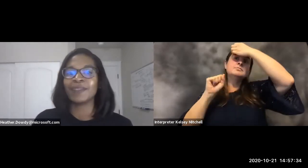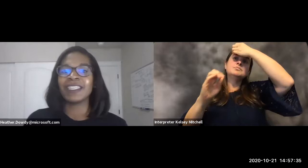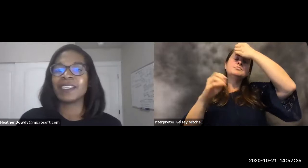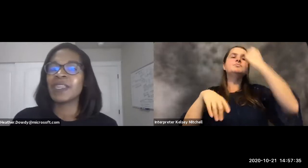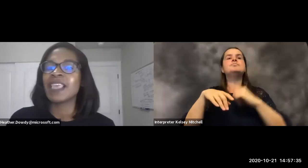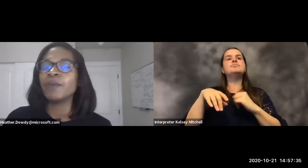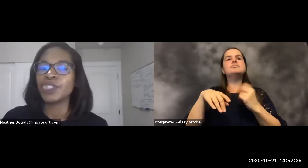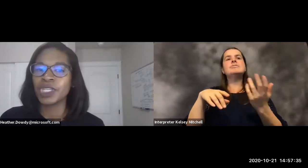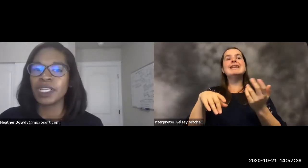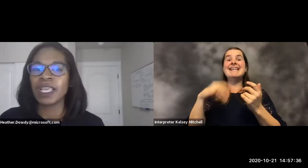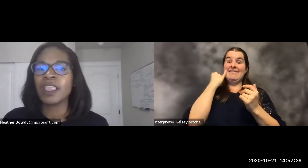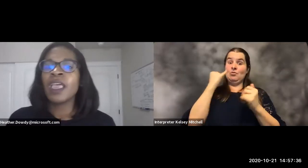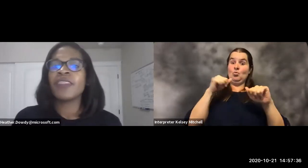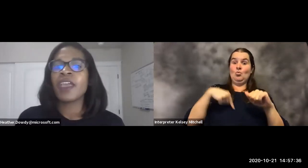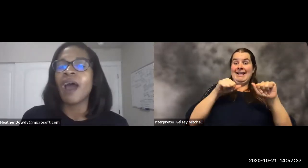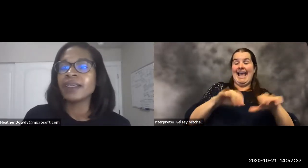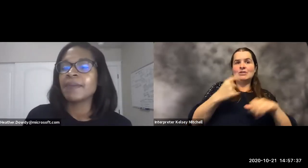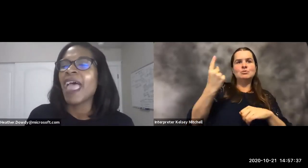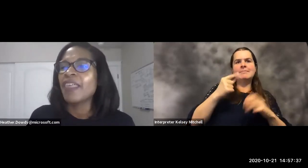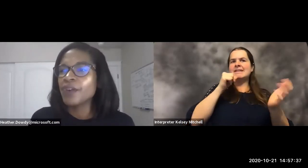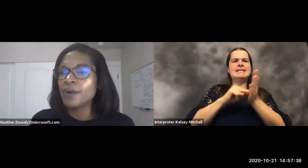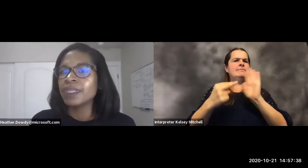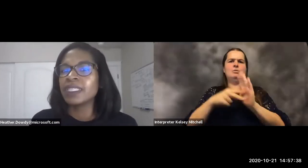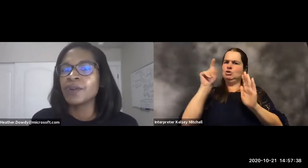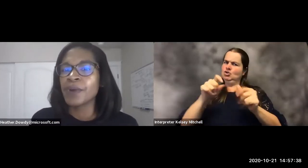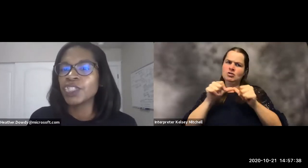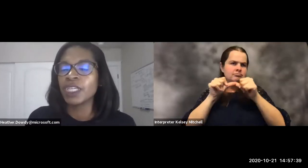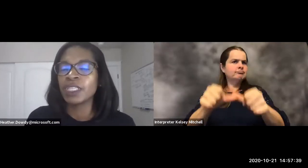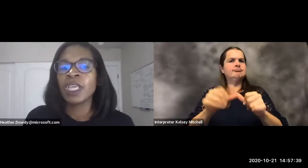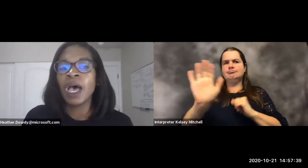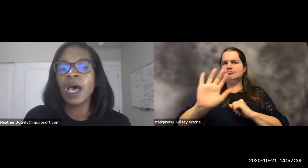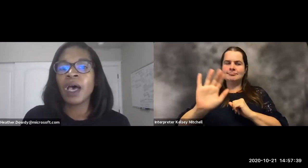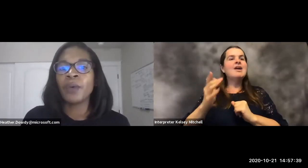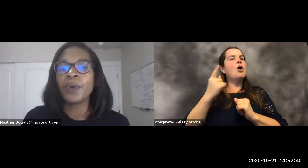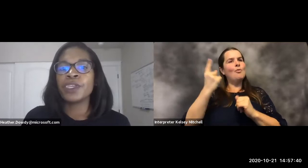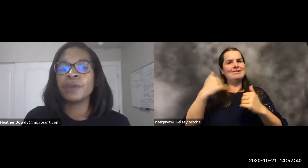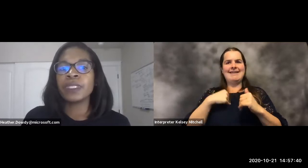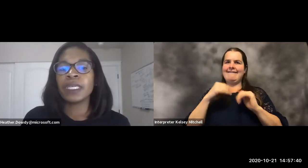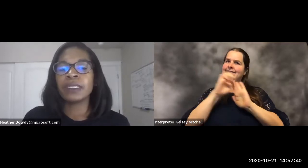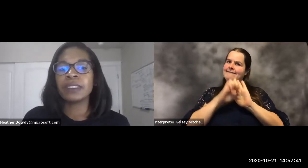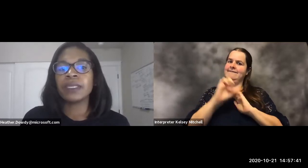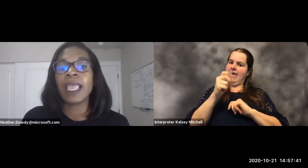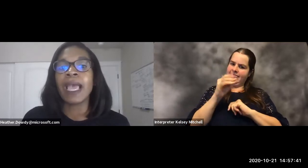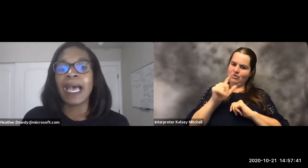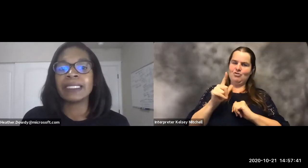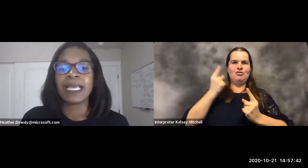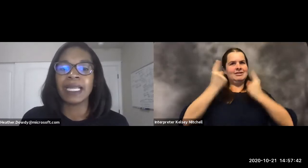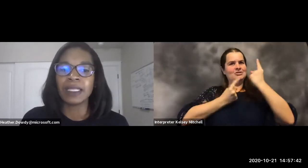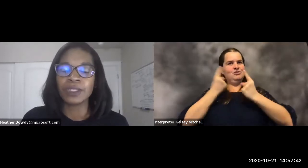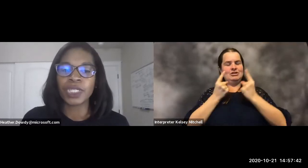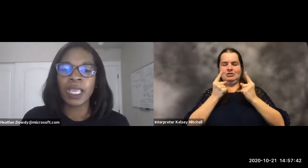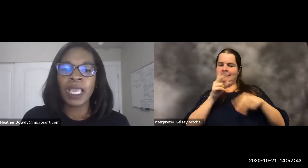do something doesn't mean that we should. And there are some ethical considerations when using